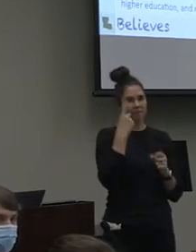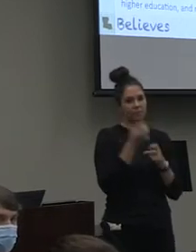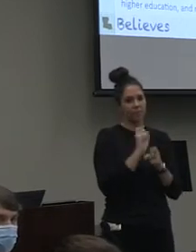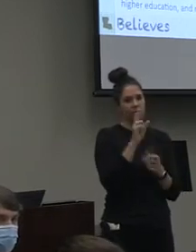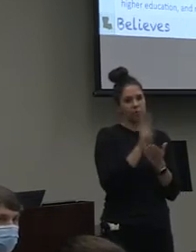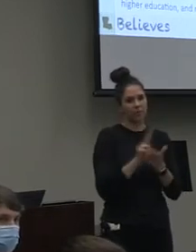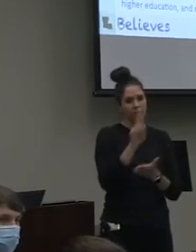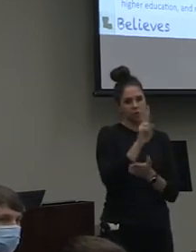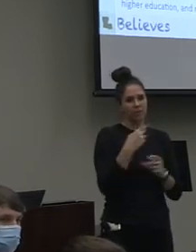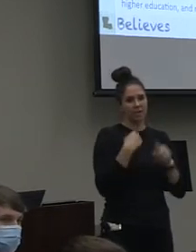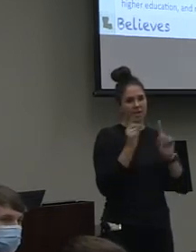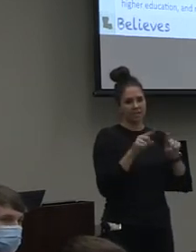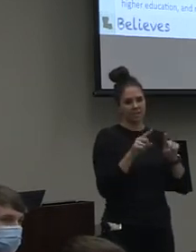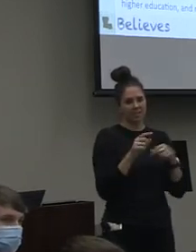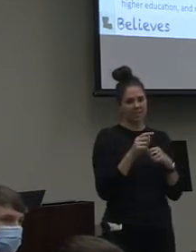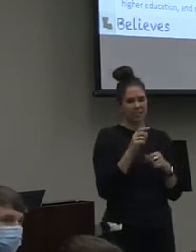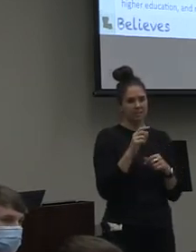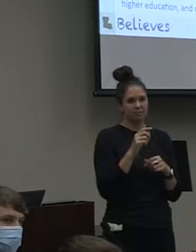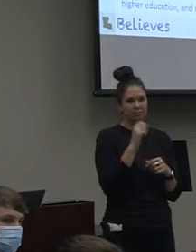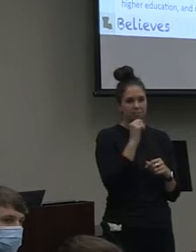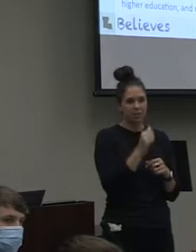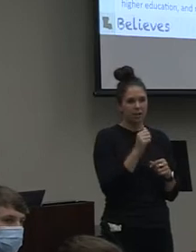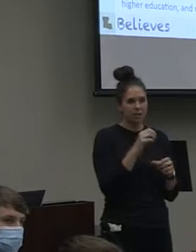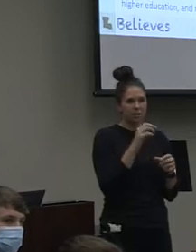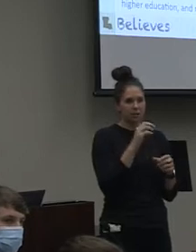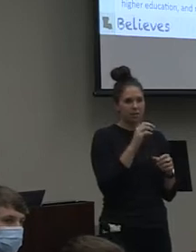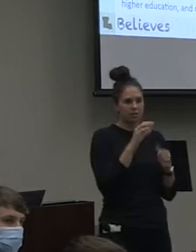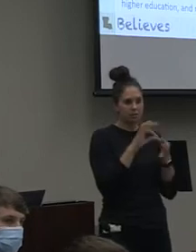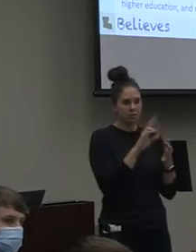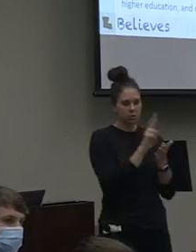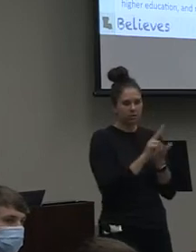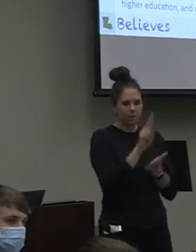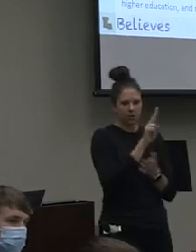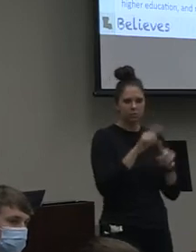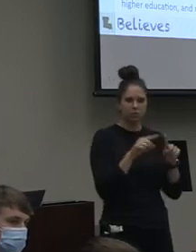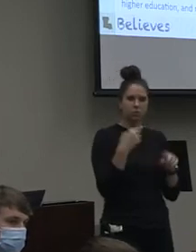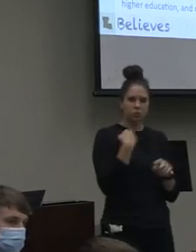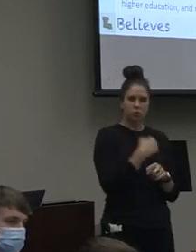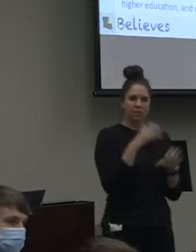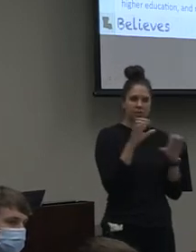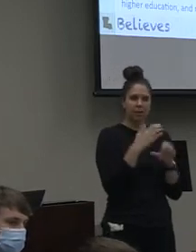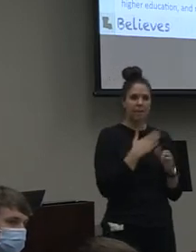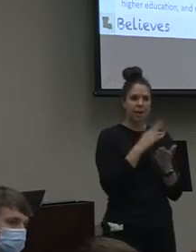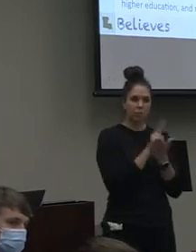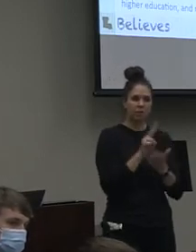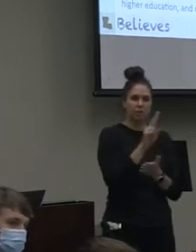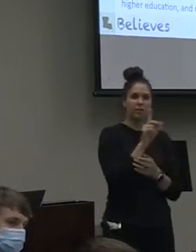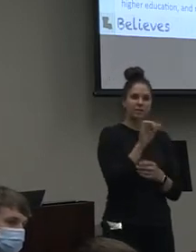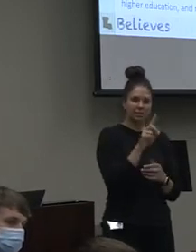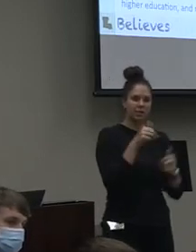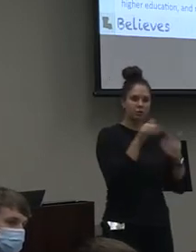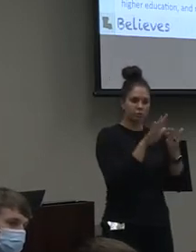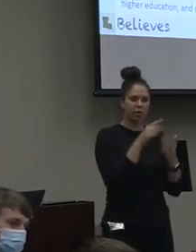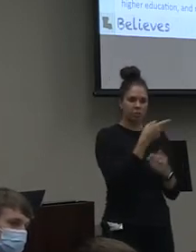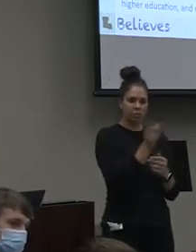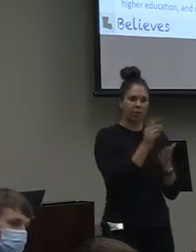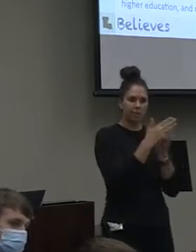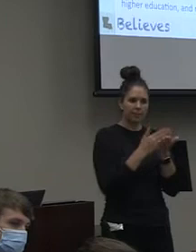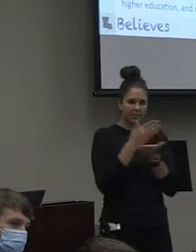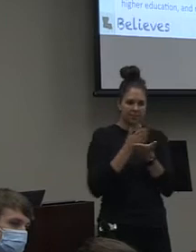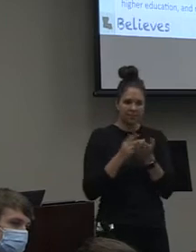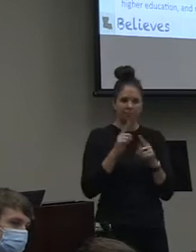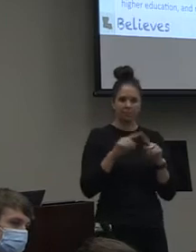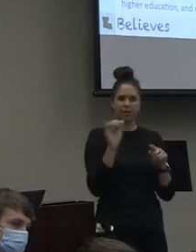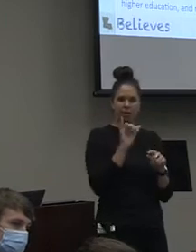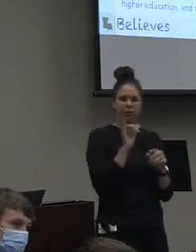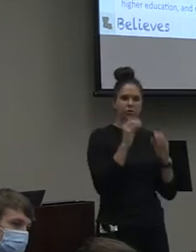I attended, and then not name the university, but we did, my university did address those pieces, but it also taught me